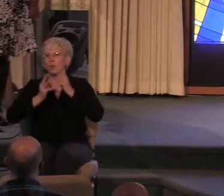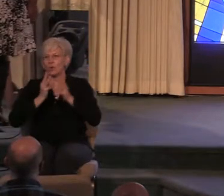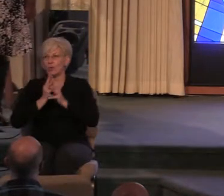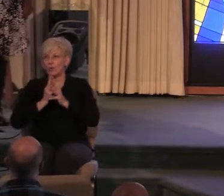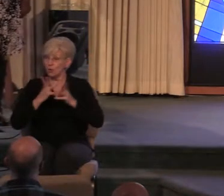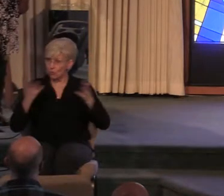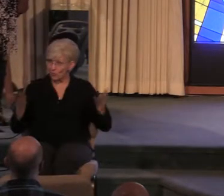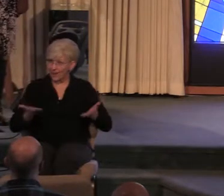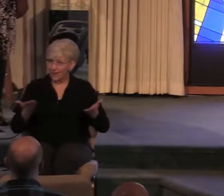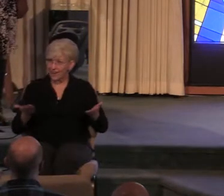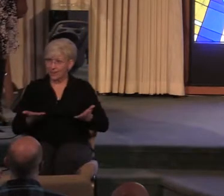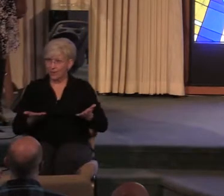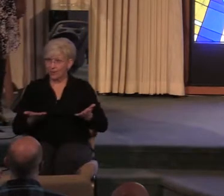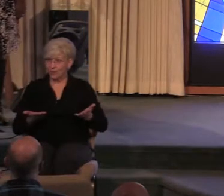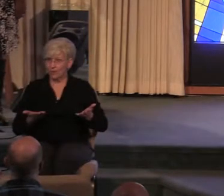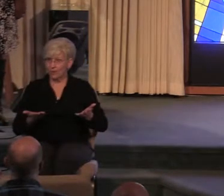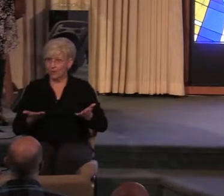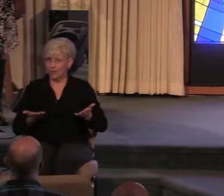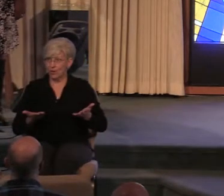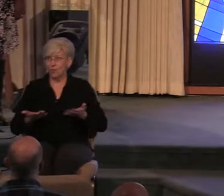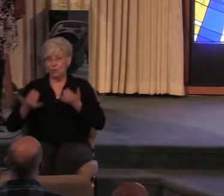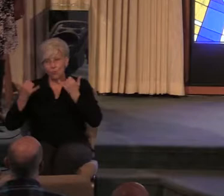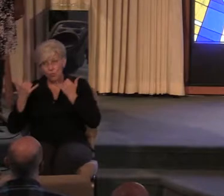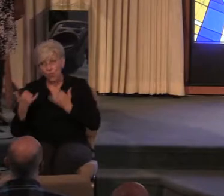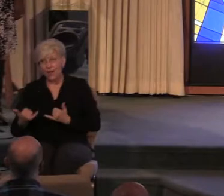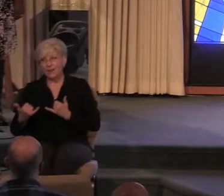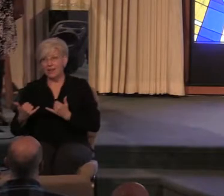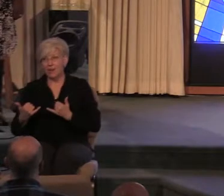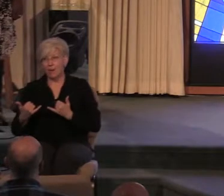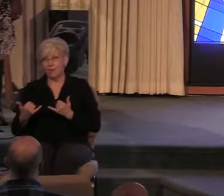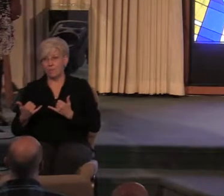Right here, right now,